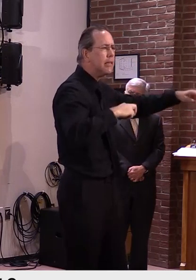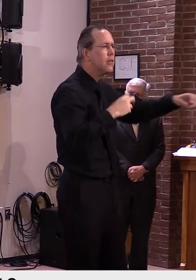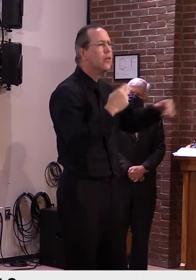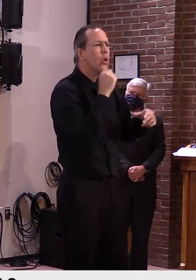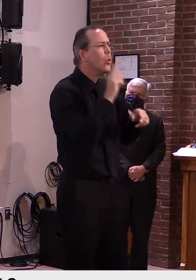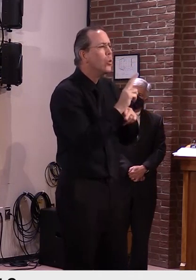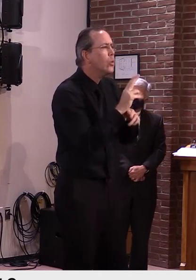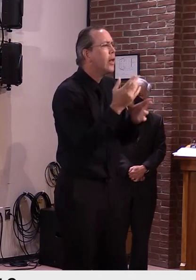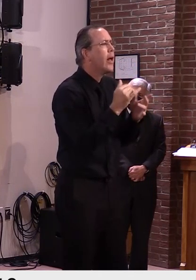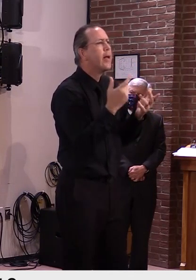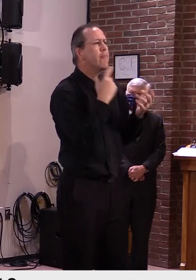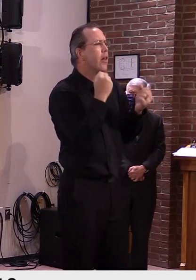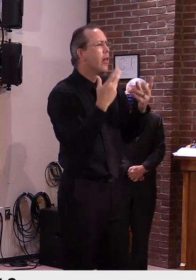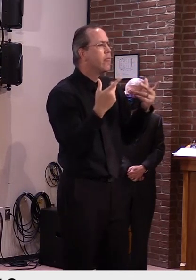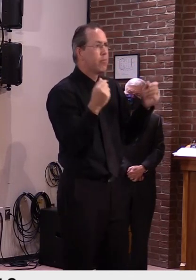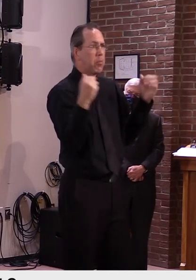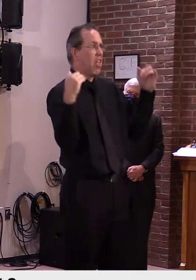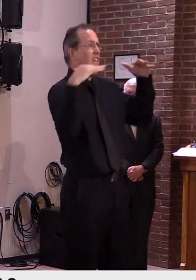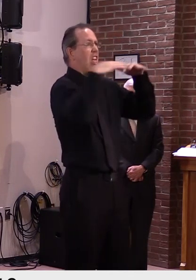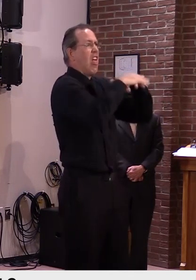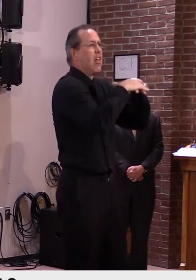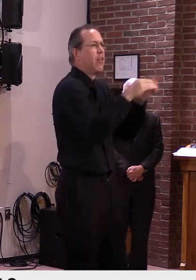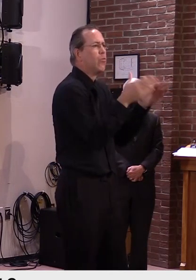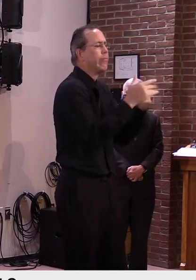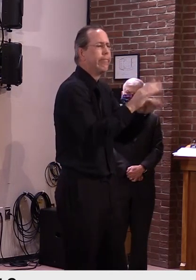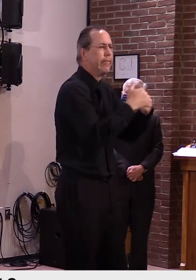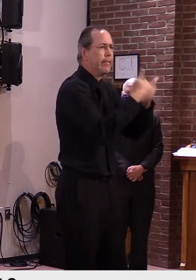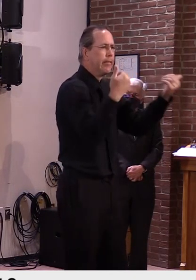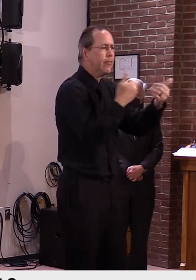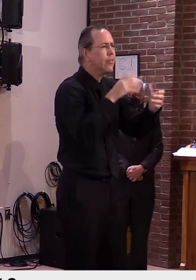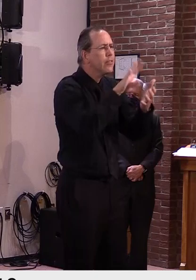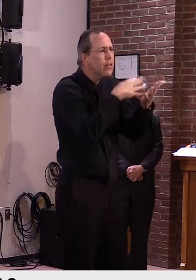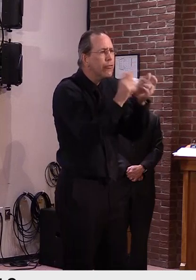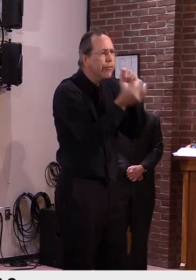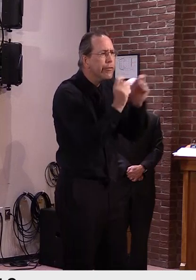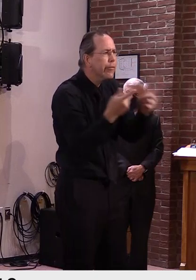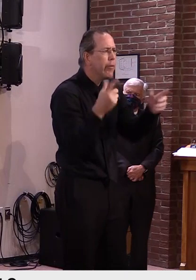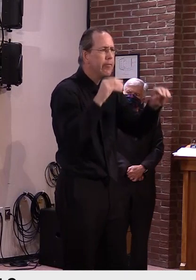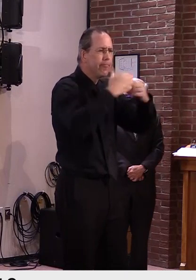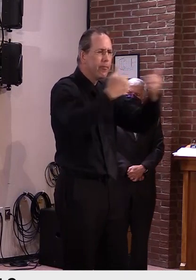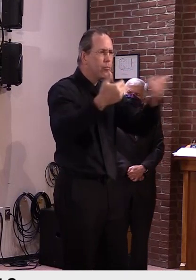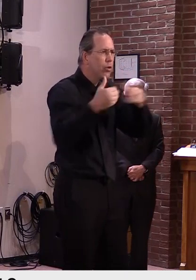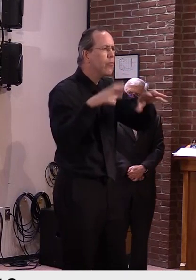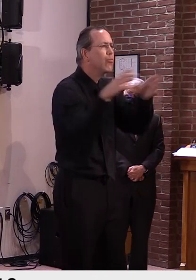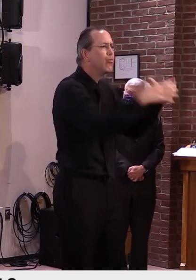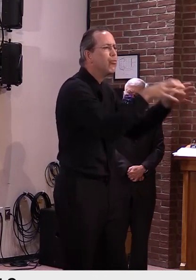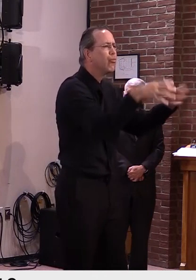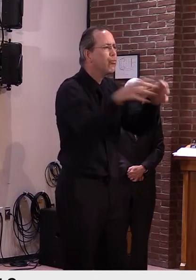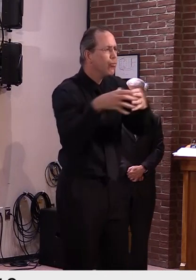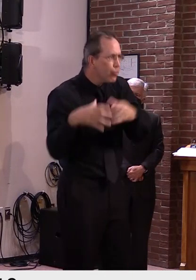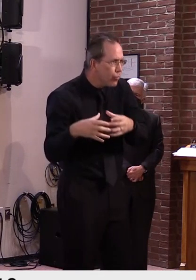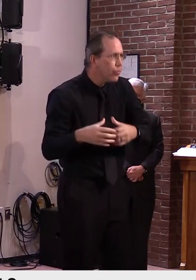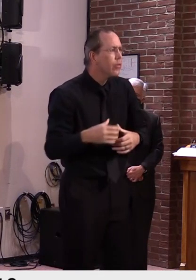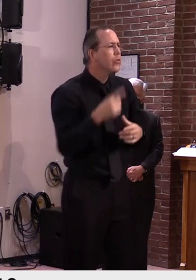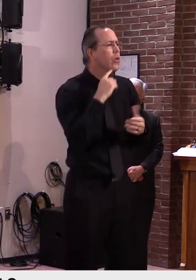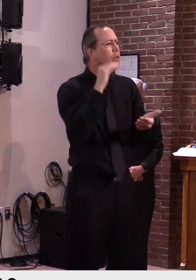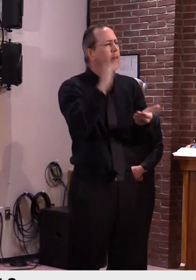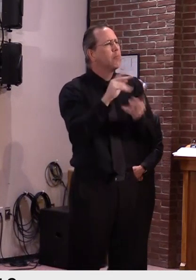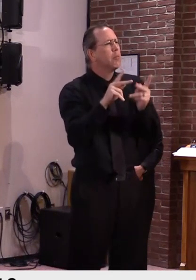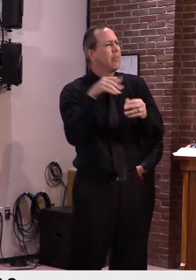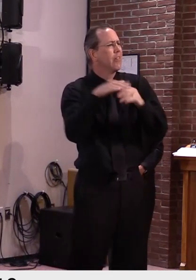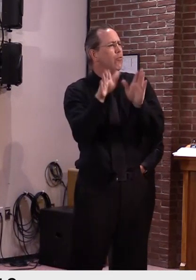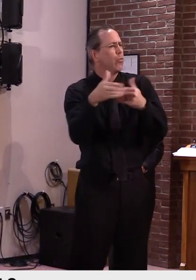step three, schools may consider using these spaces again for their intended purposes, but with smaller student group sizes, staggering